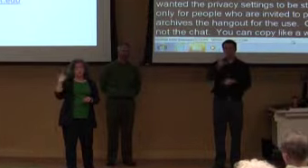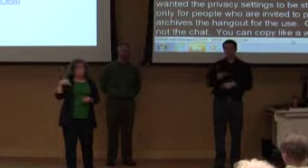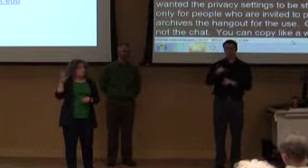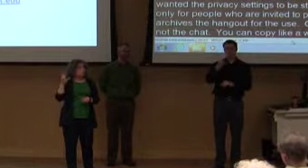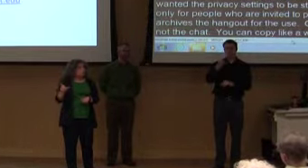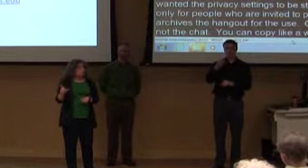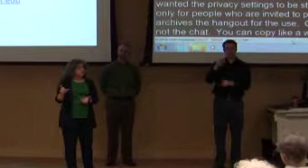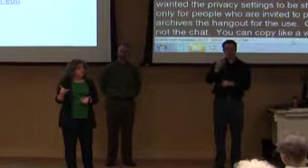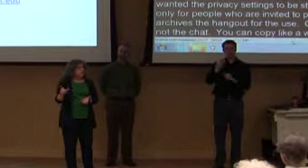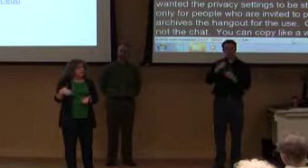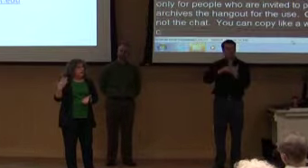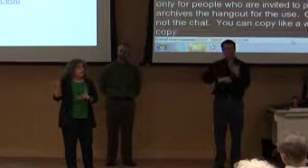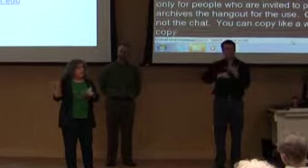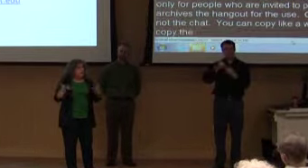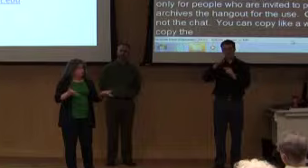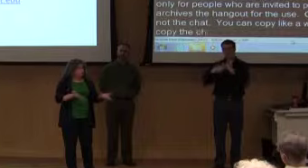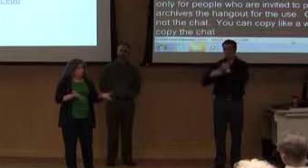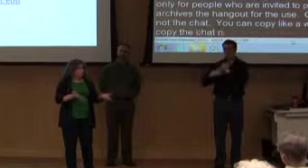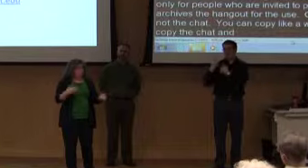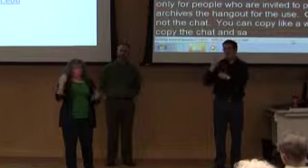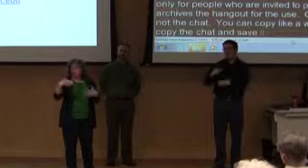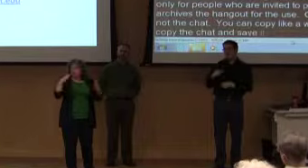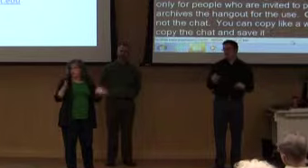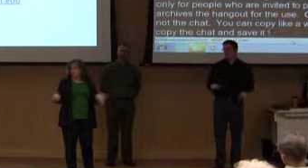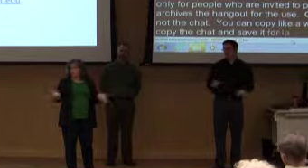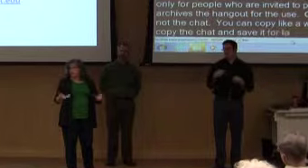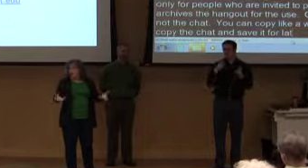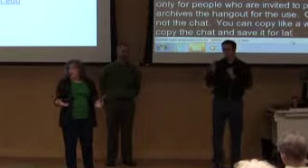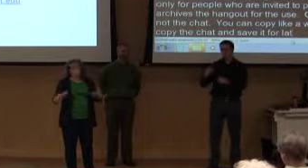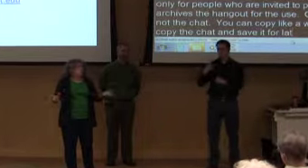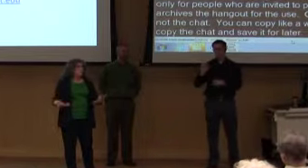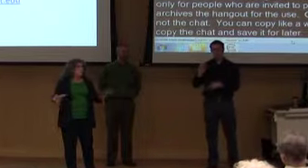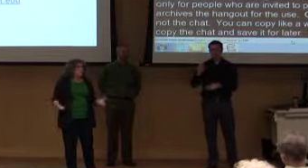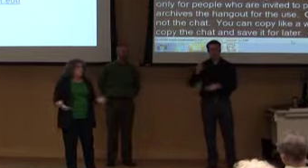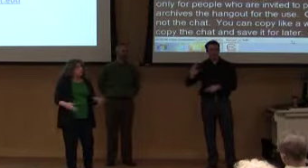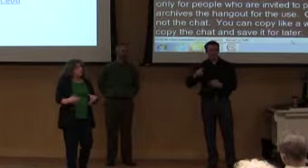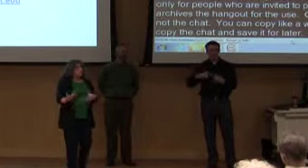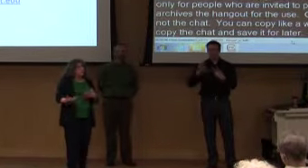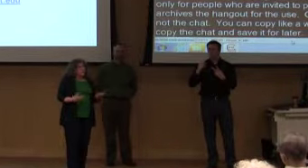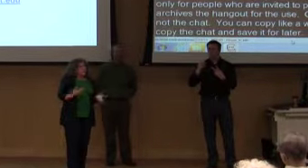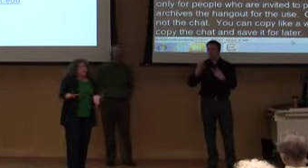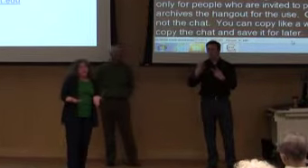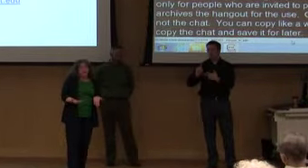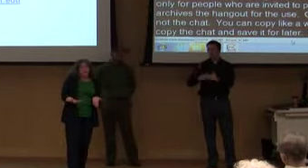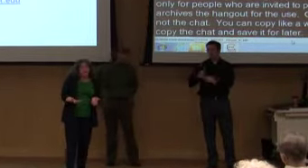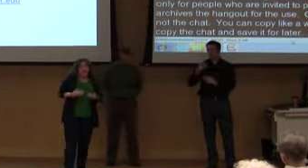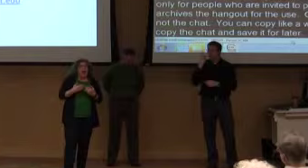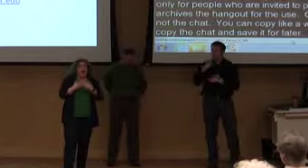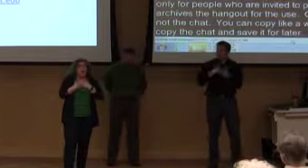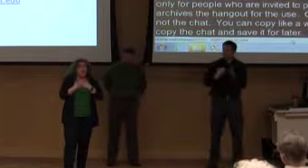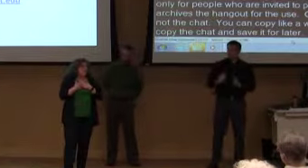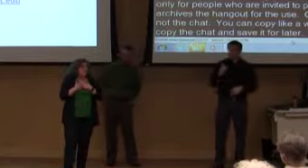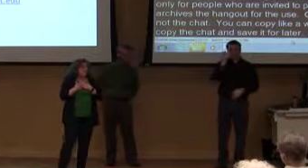the chat and save it for later. You could put it into a Word document or on your Google Drive. So for a student,